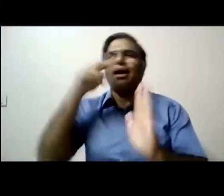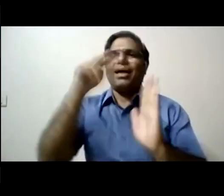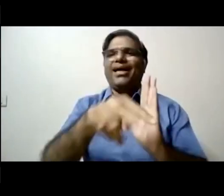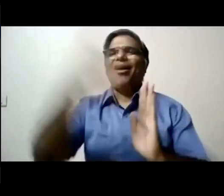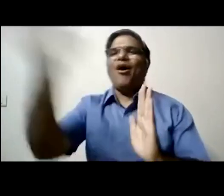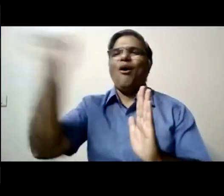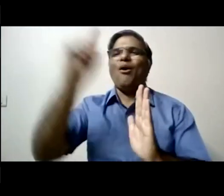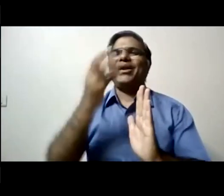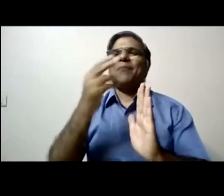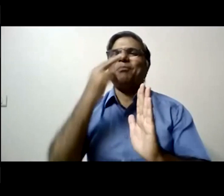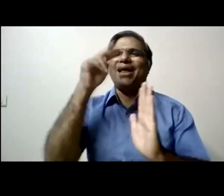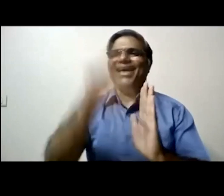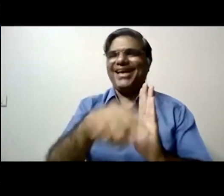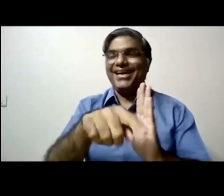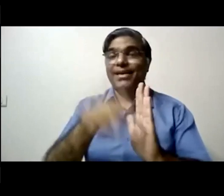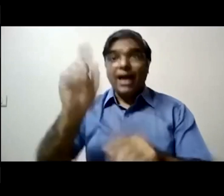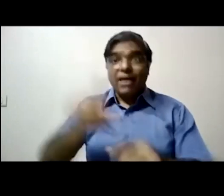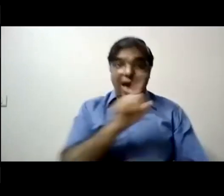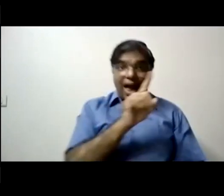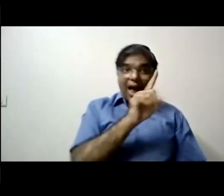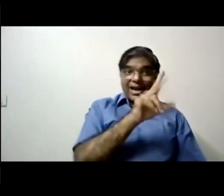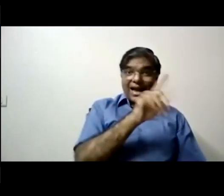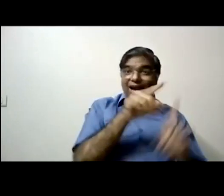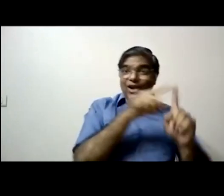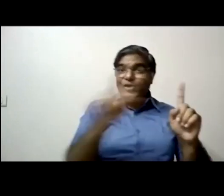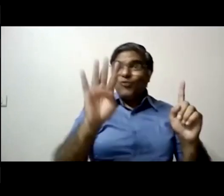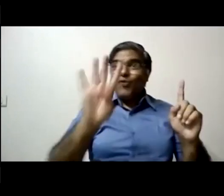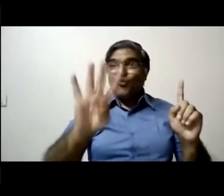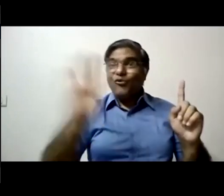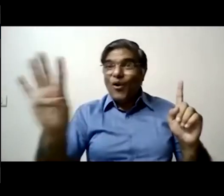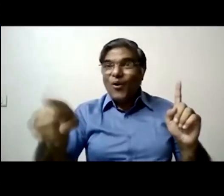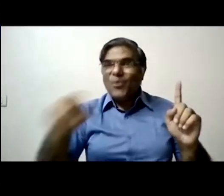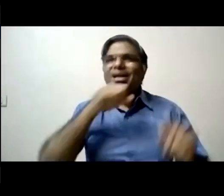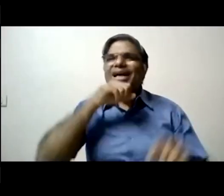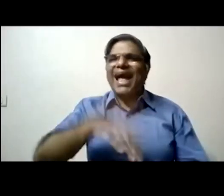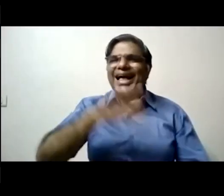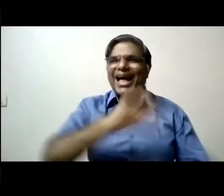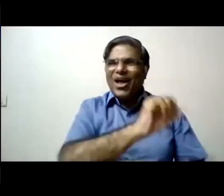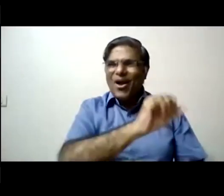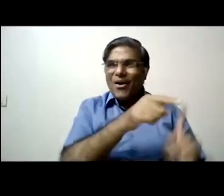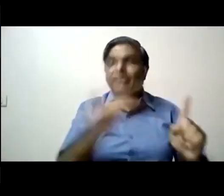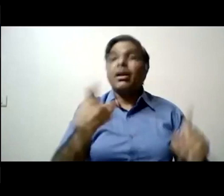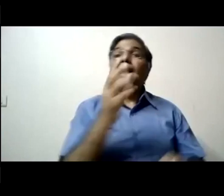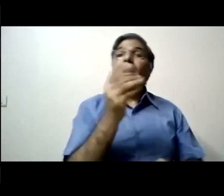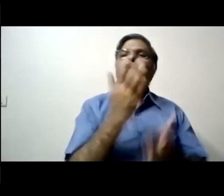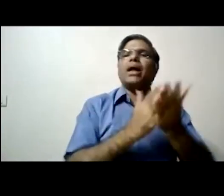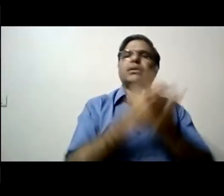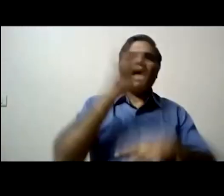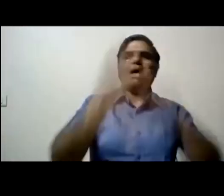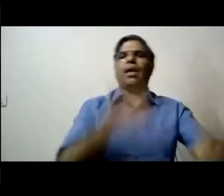about the age, right? That above 45 years of age, people, they can get vaccination.